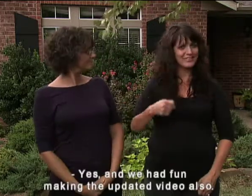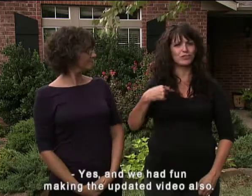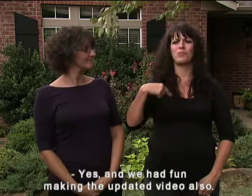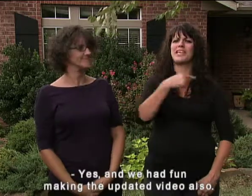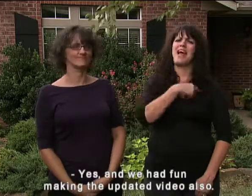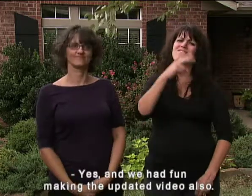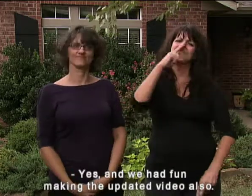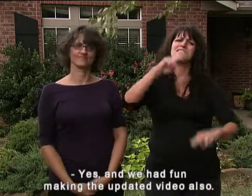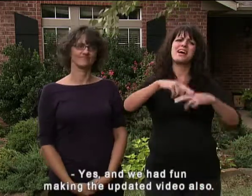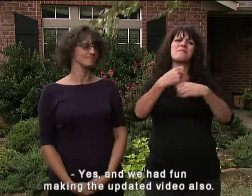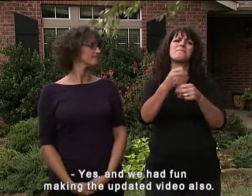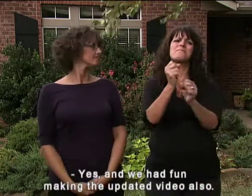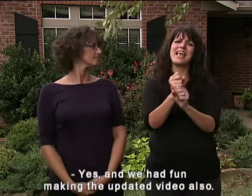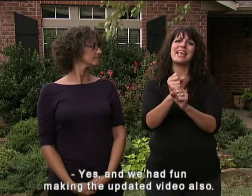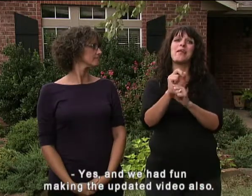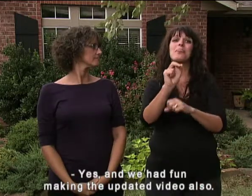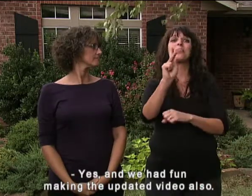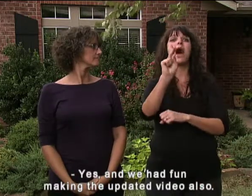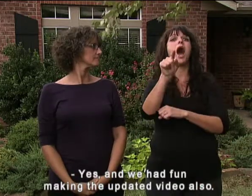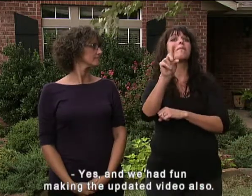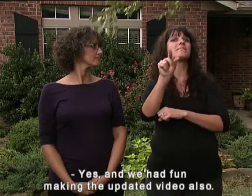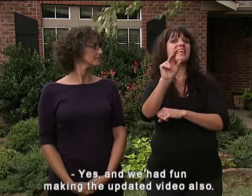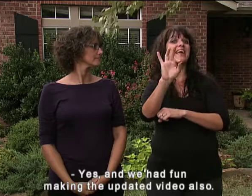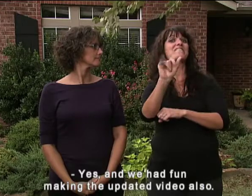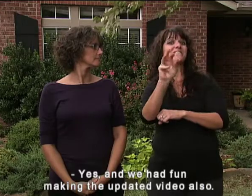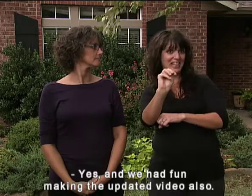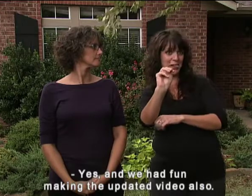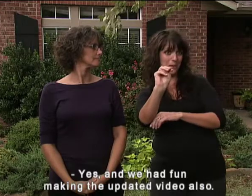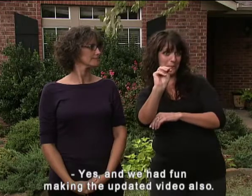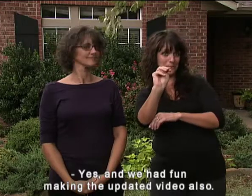Yes, and we had fun making the updated video also.